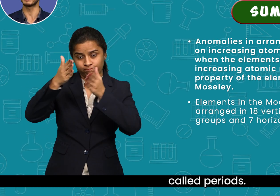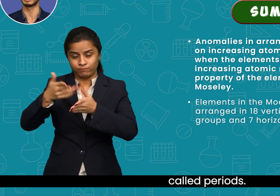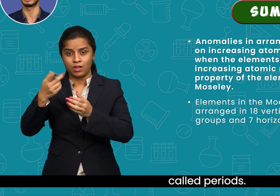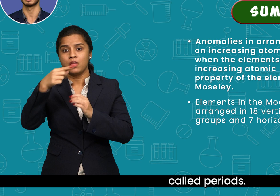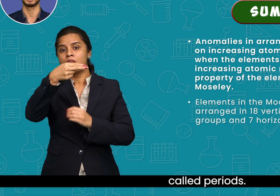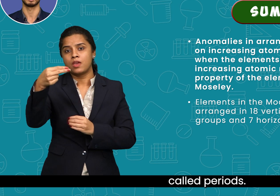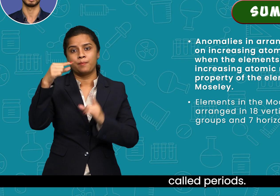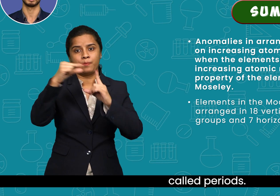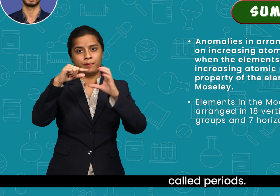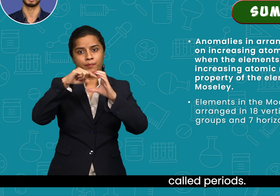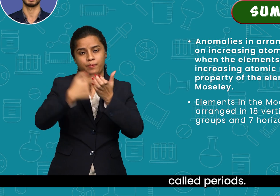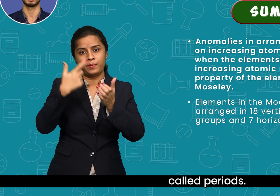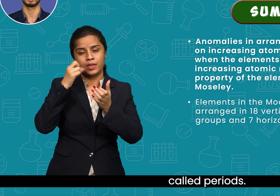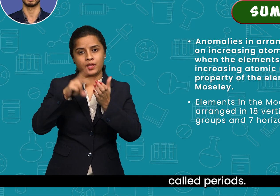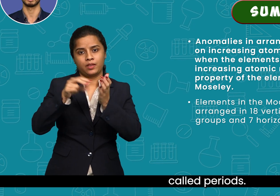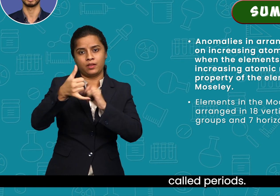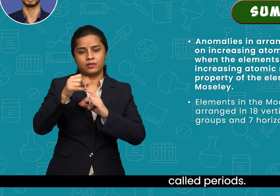called periods.